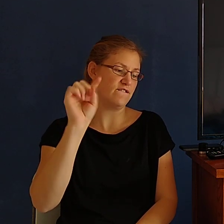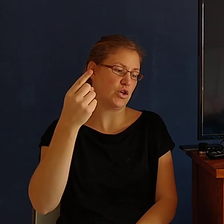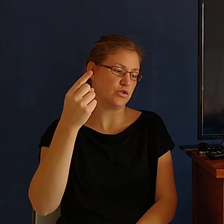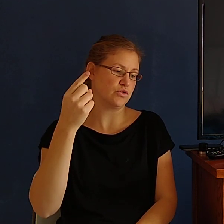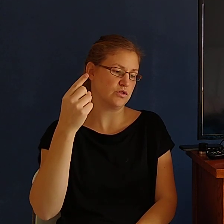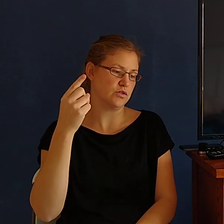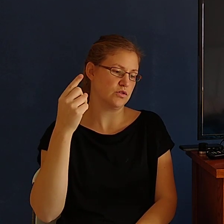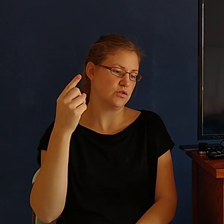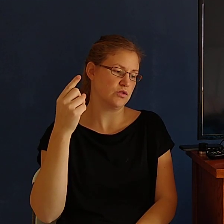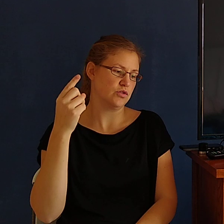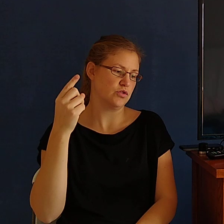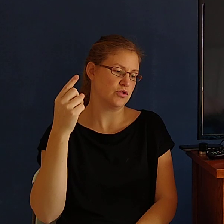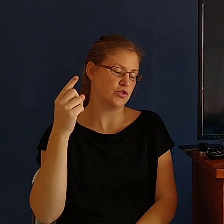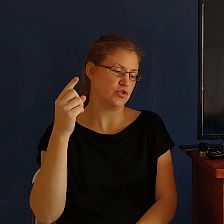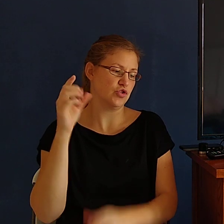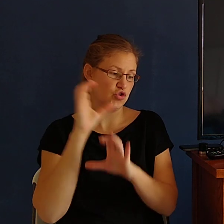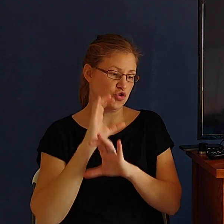notice in the first